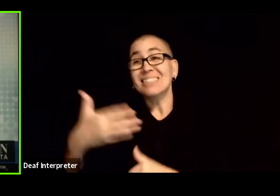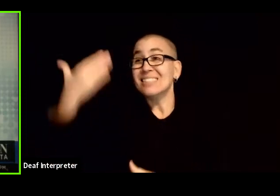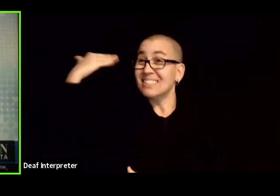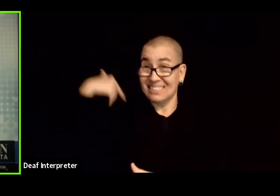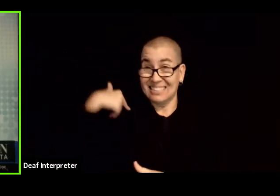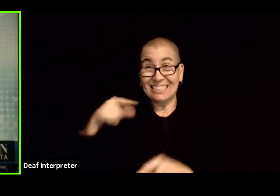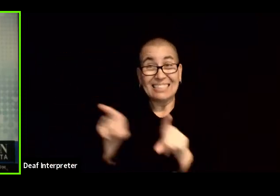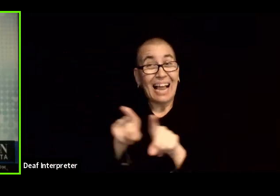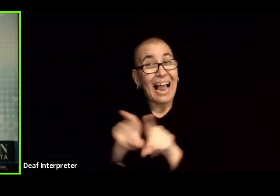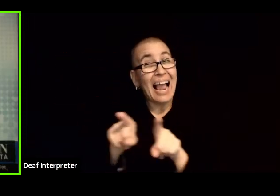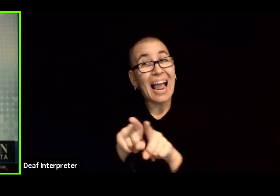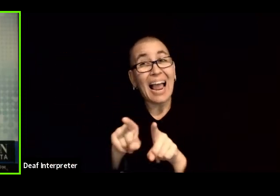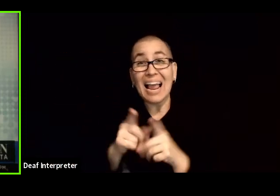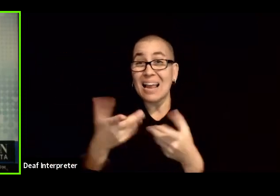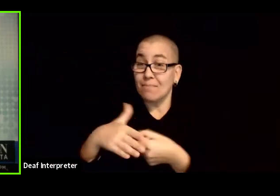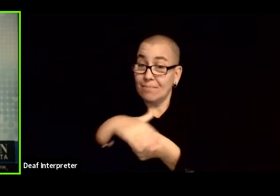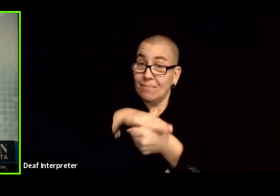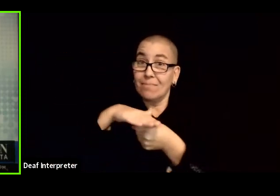to